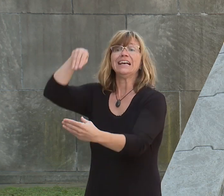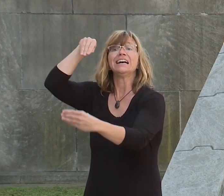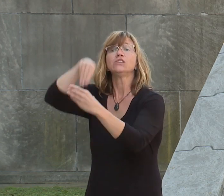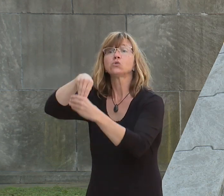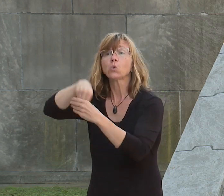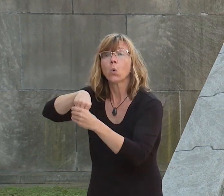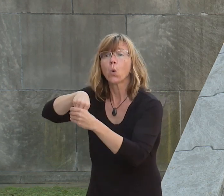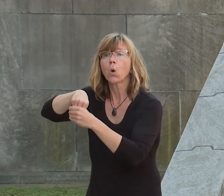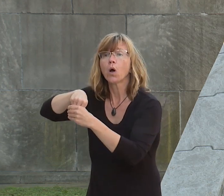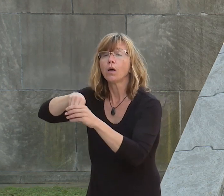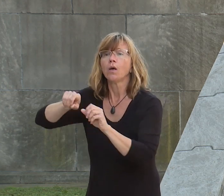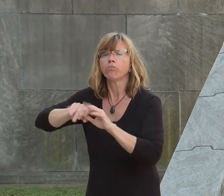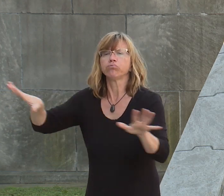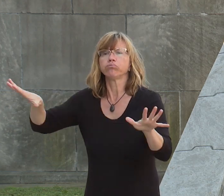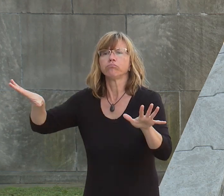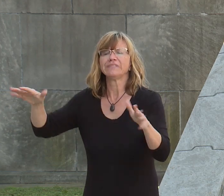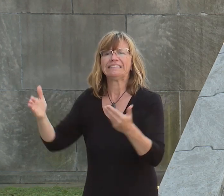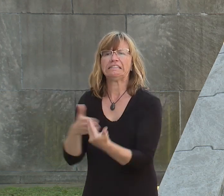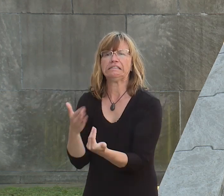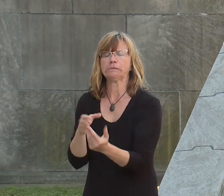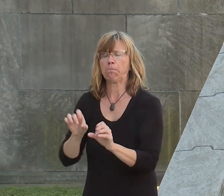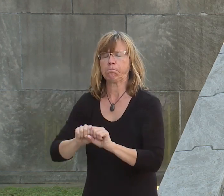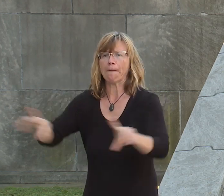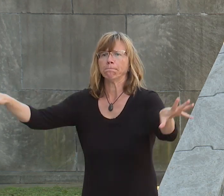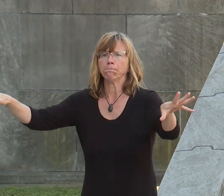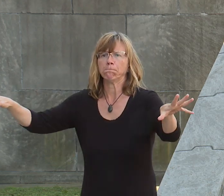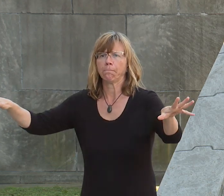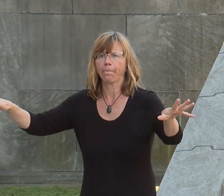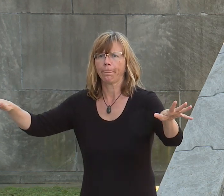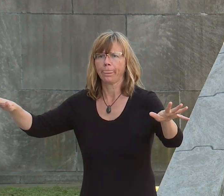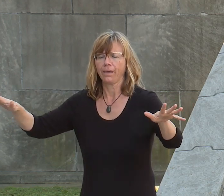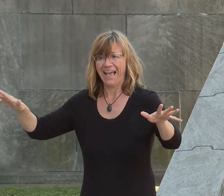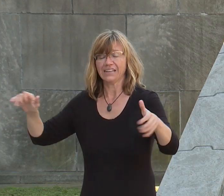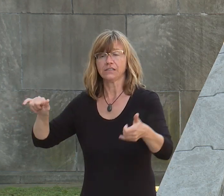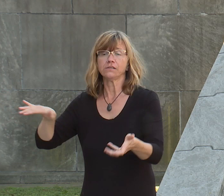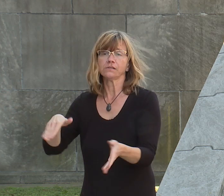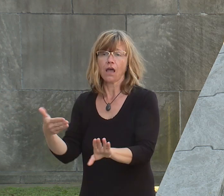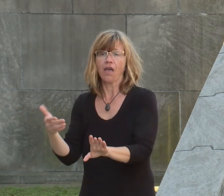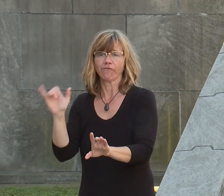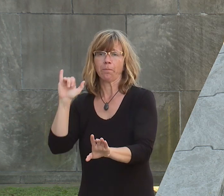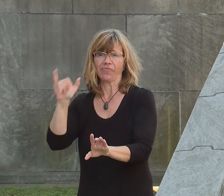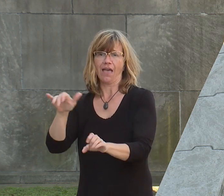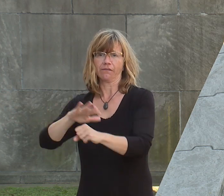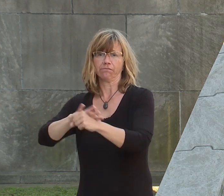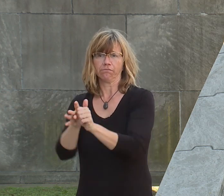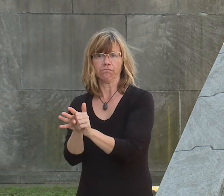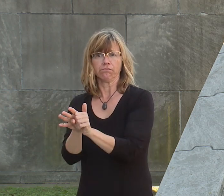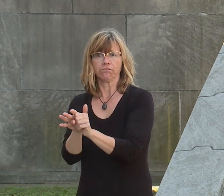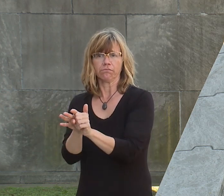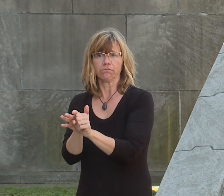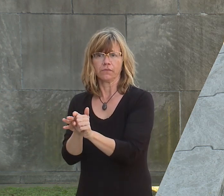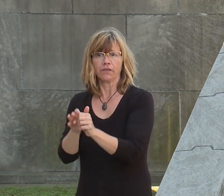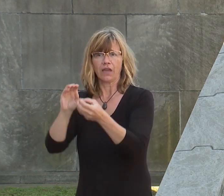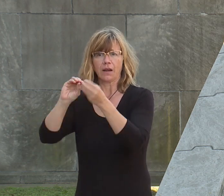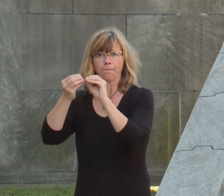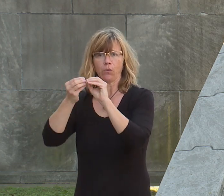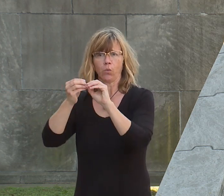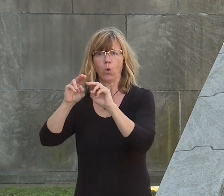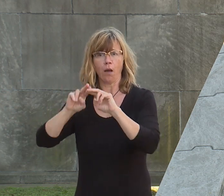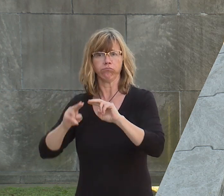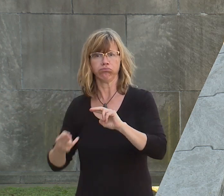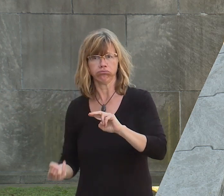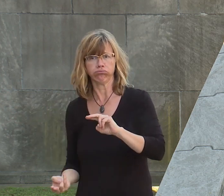likely, and we know that people are still dying from COVID in Baltimore, right? Even though our numbers are going in a very good